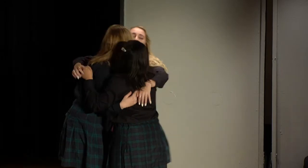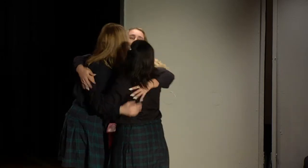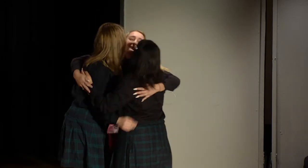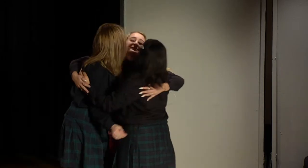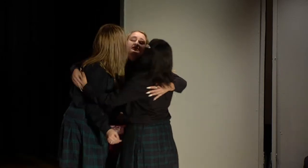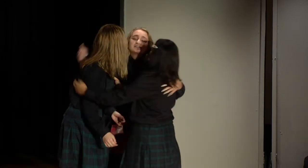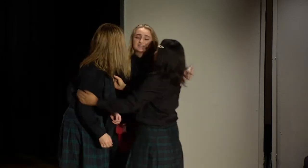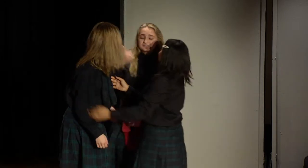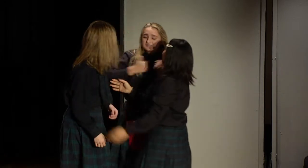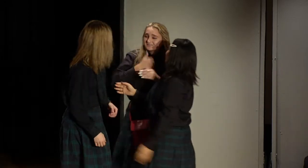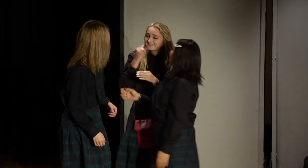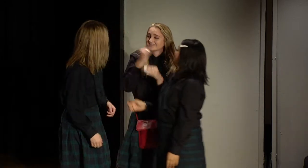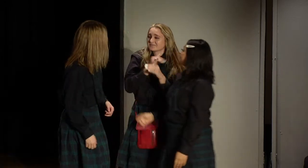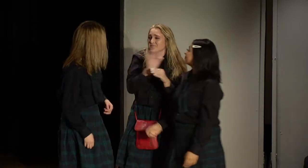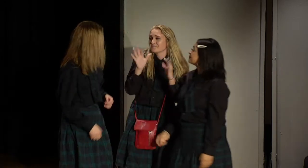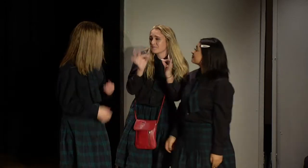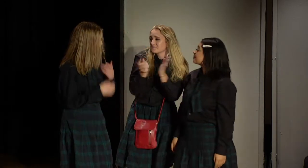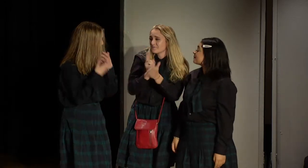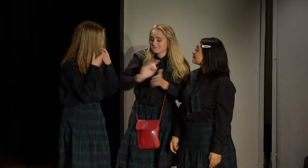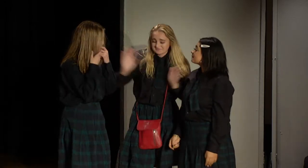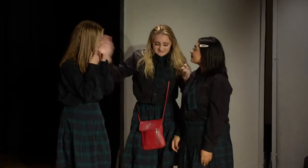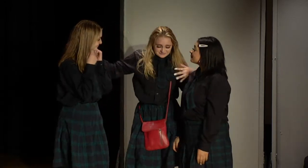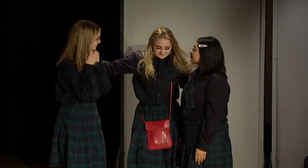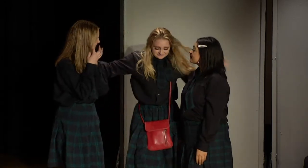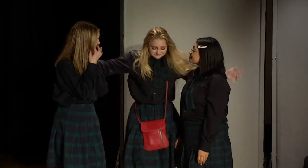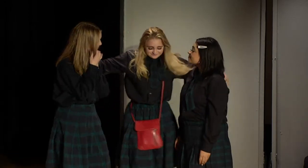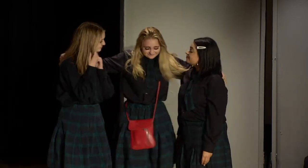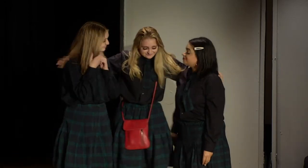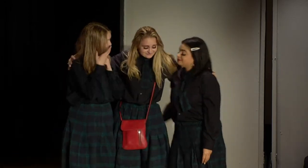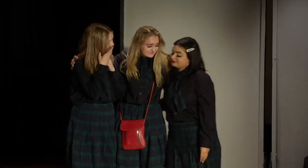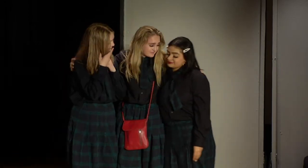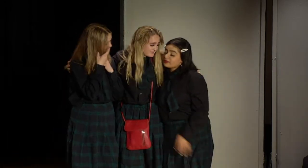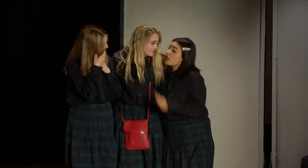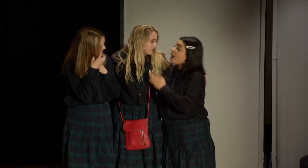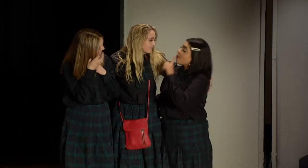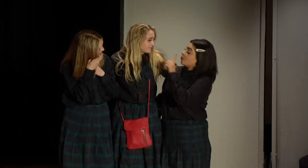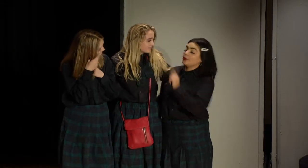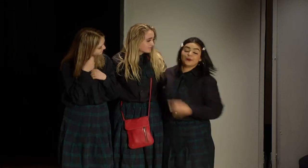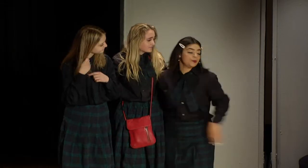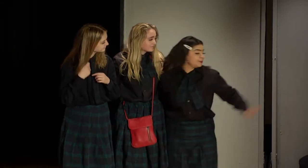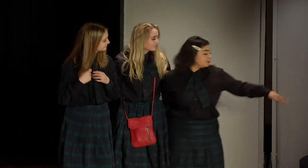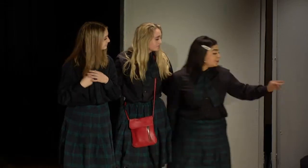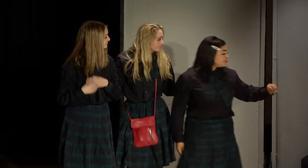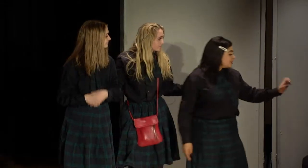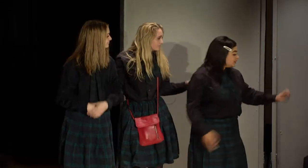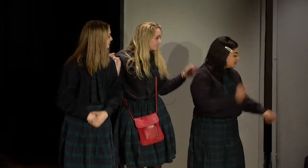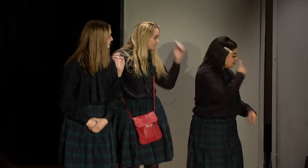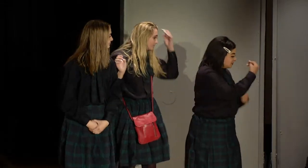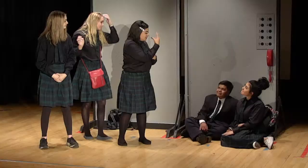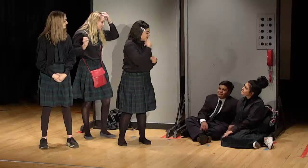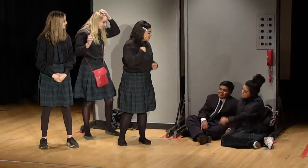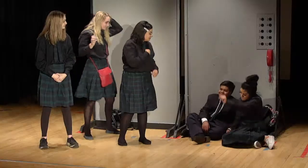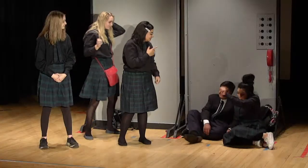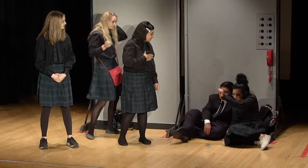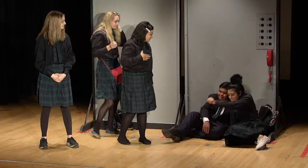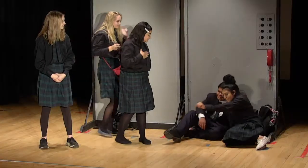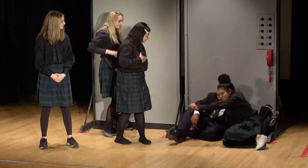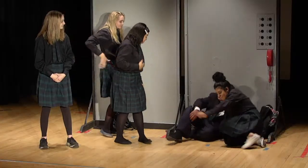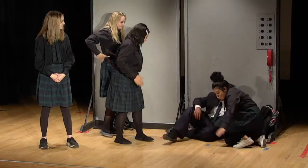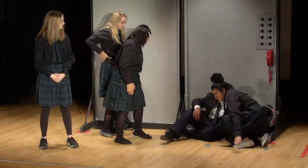them. Oh, sorry. Claire. I know I'm kind of invading a very private moment. Oh, hold on. Do you mind taking a picture Rebecca. Of